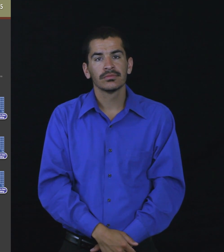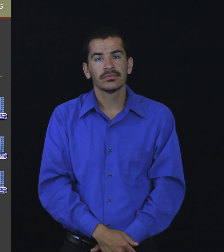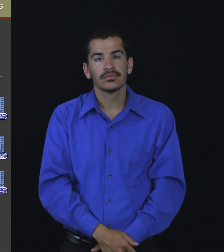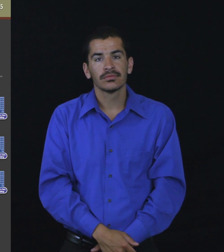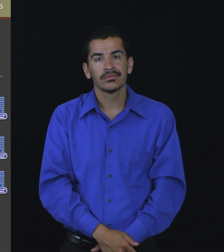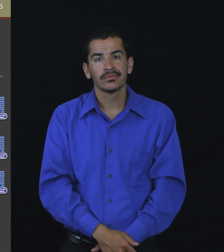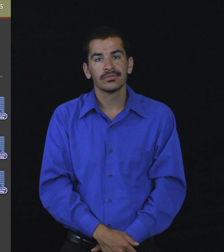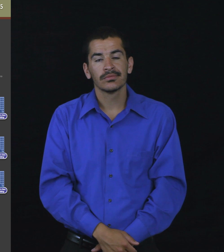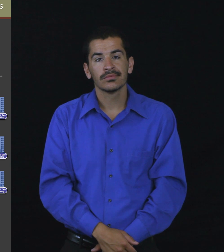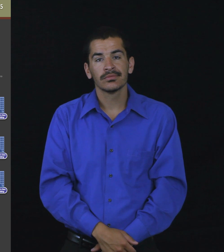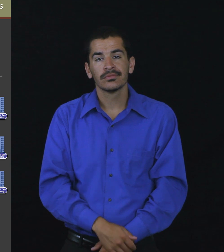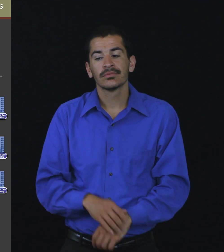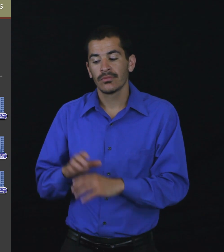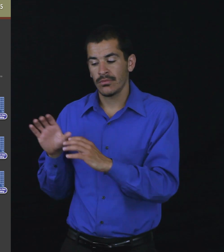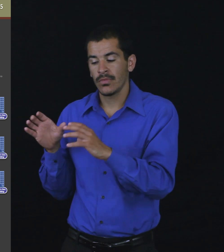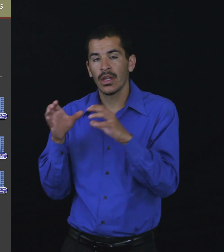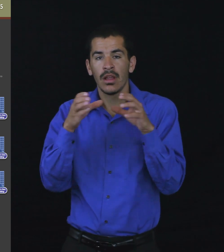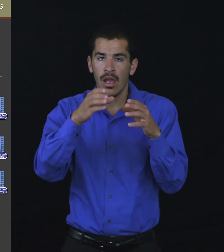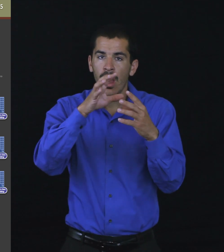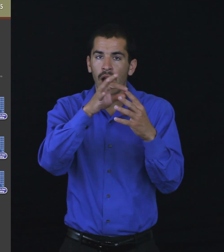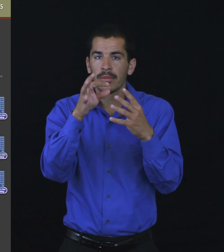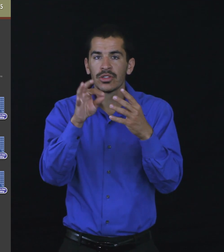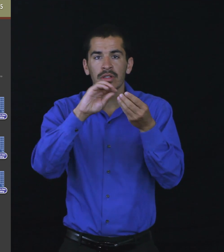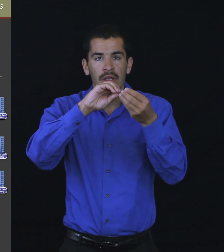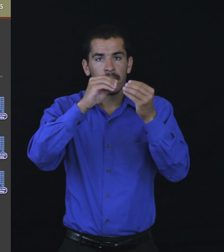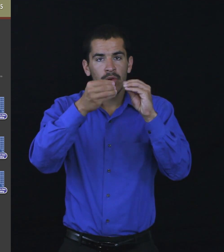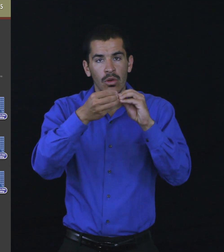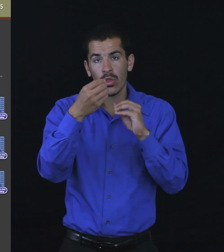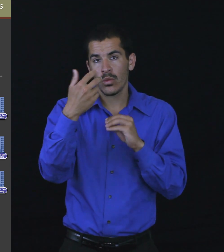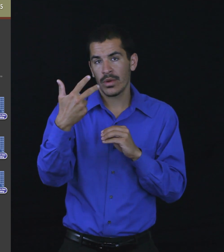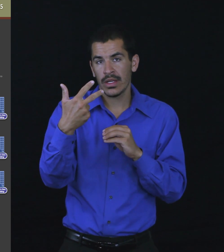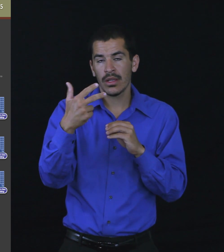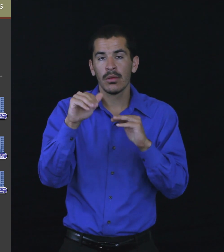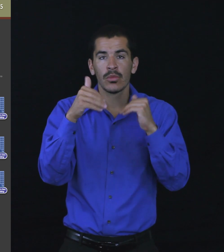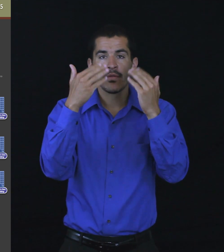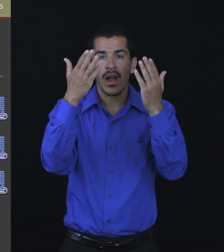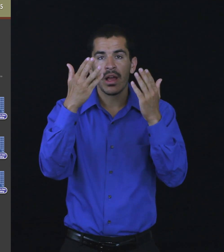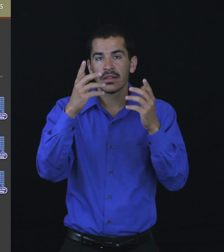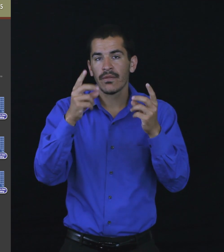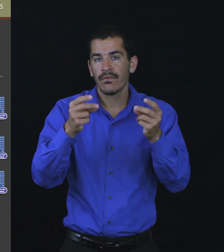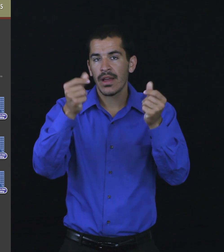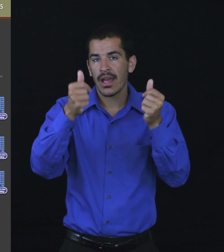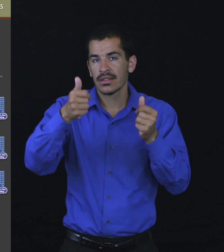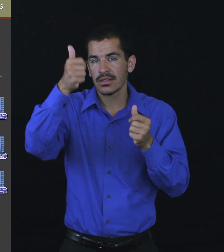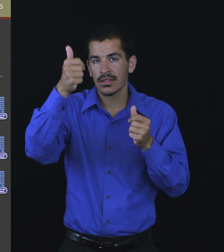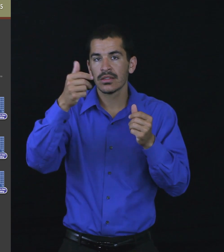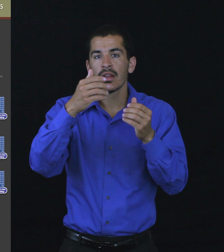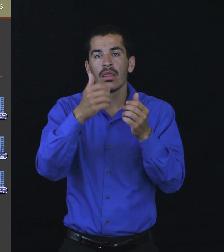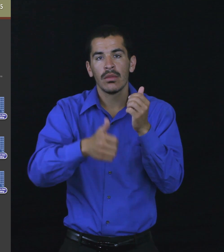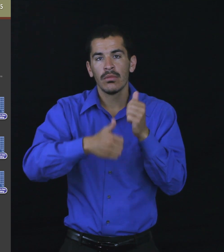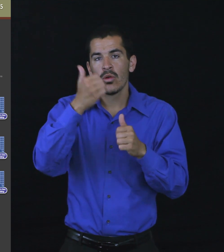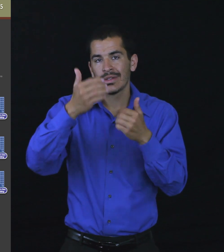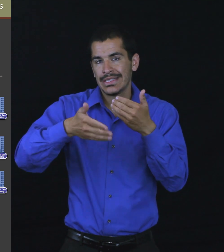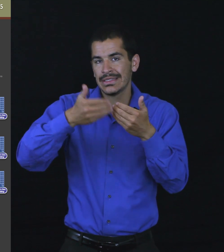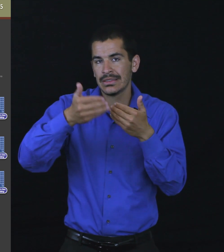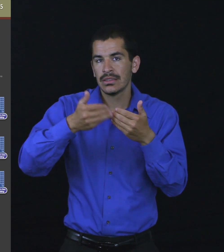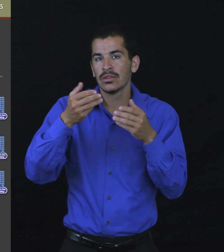Option 3 provides the fastest, most direct way to complete the project.